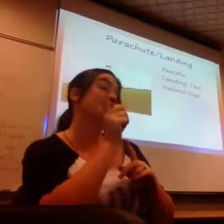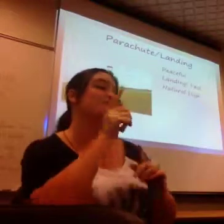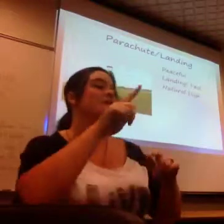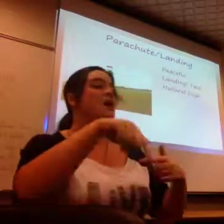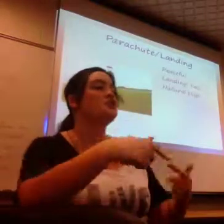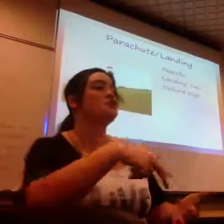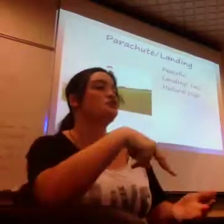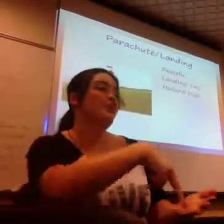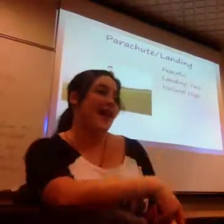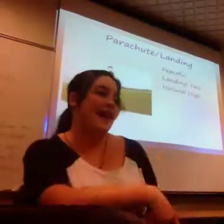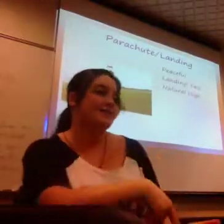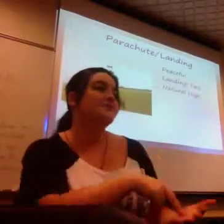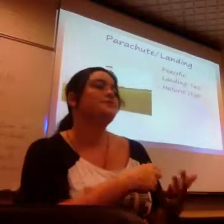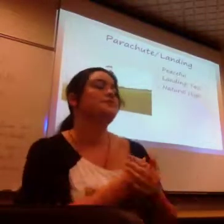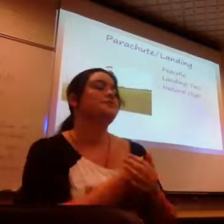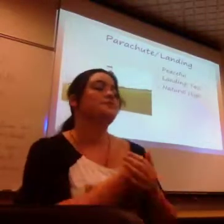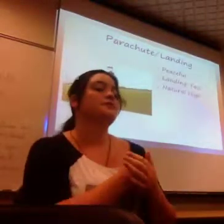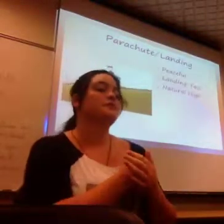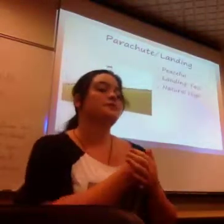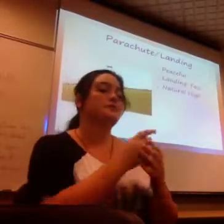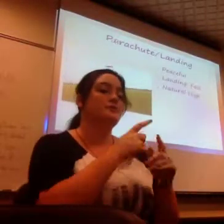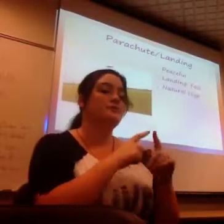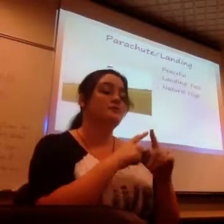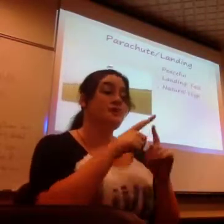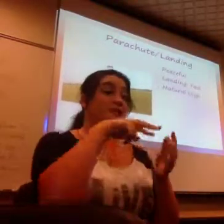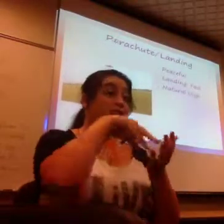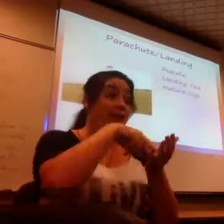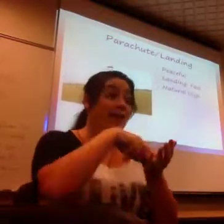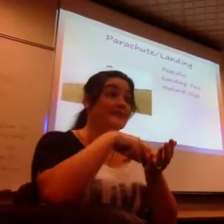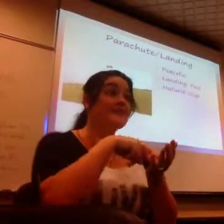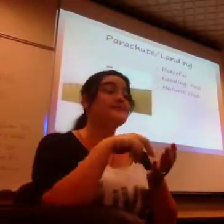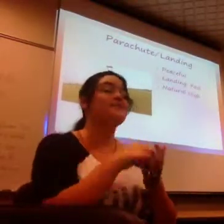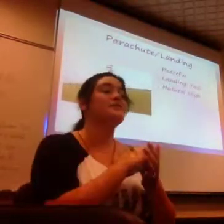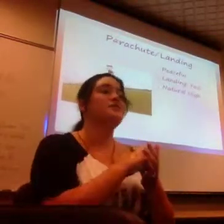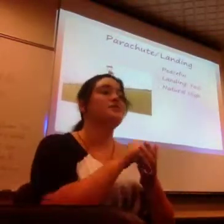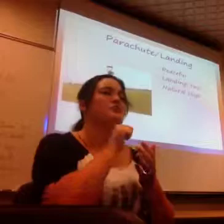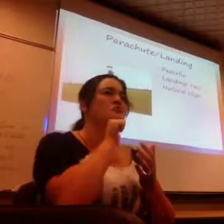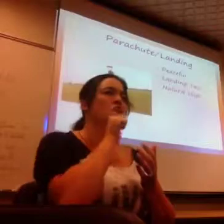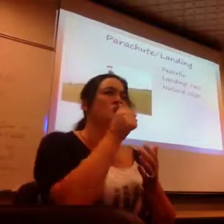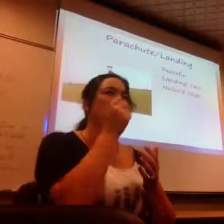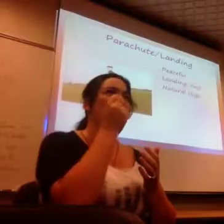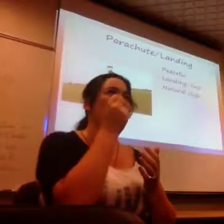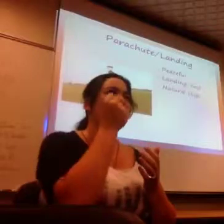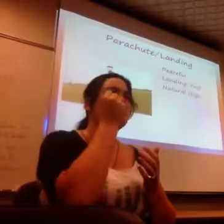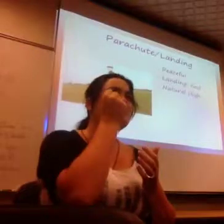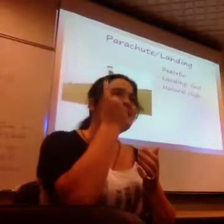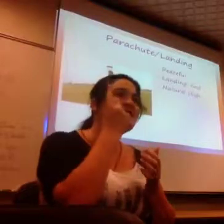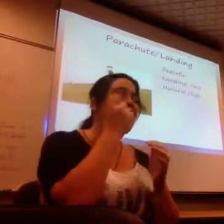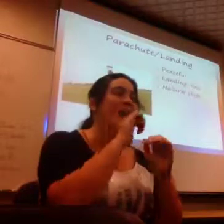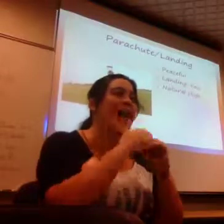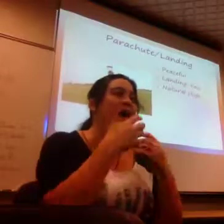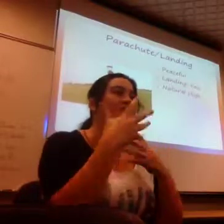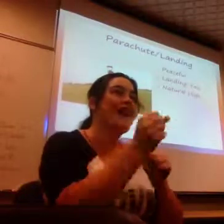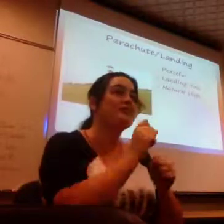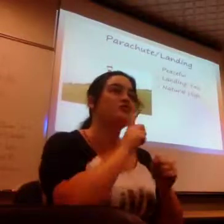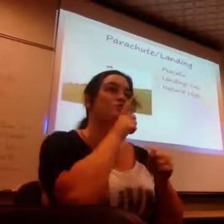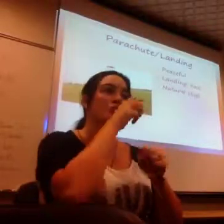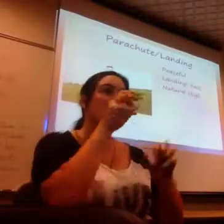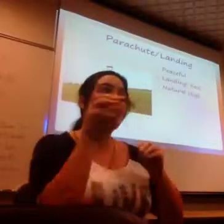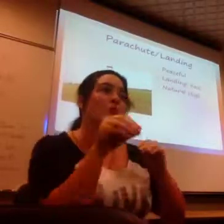before, but the landing, you don't realize how fast you are moving till you get closer to the ground. Because the closer